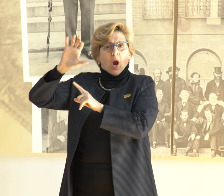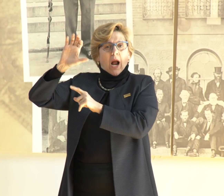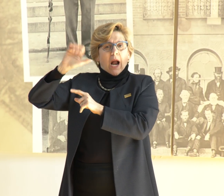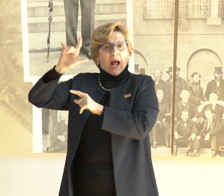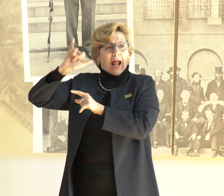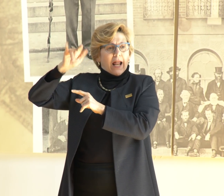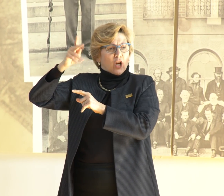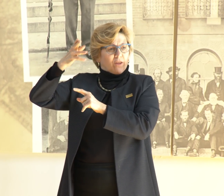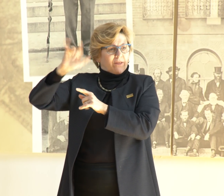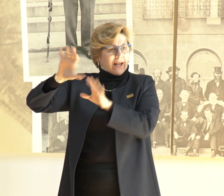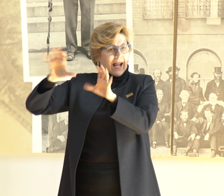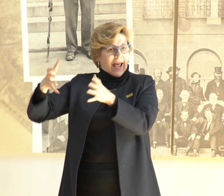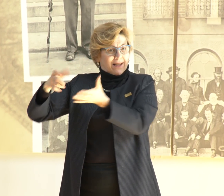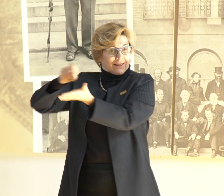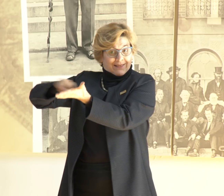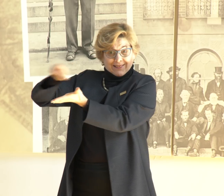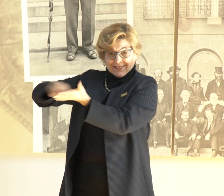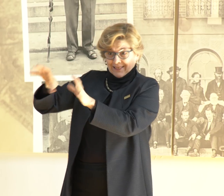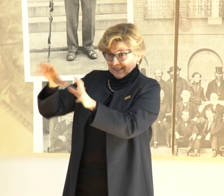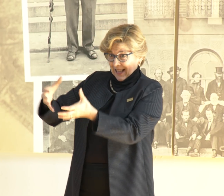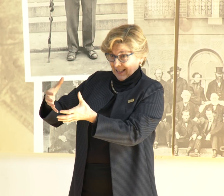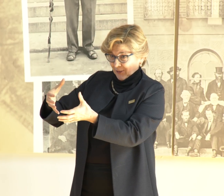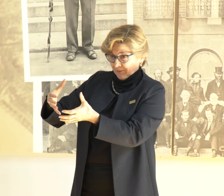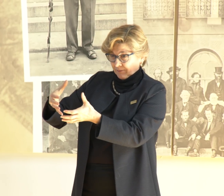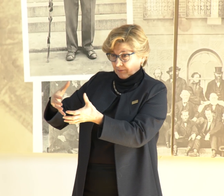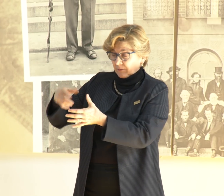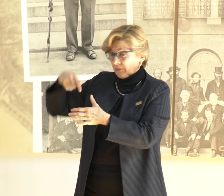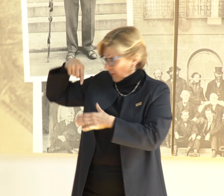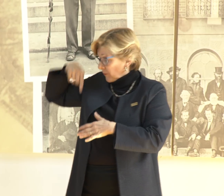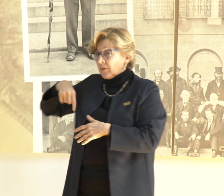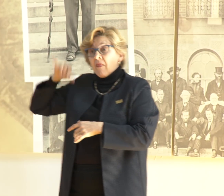and then decided he would drop into this calligraphy class.